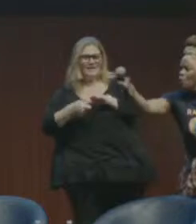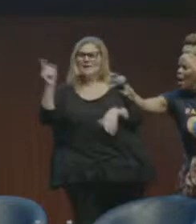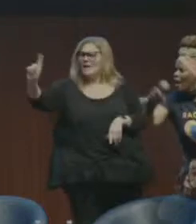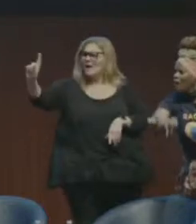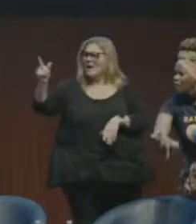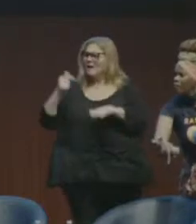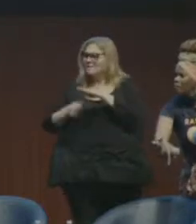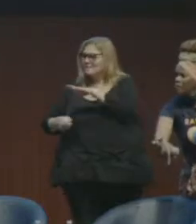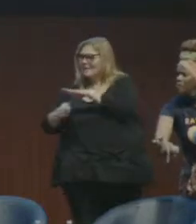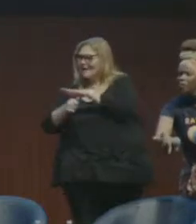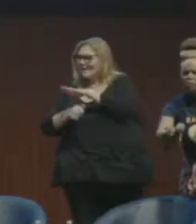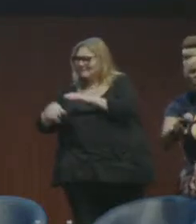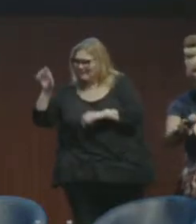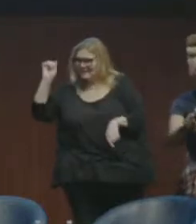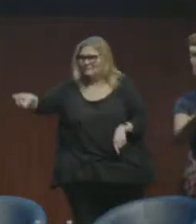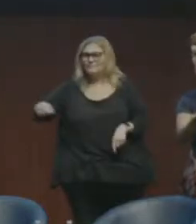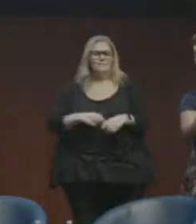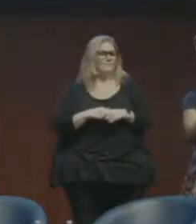Where?